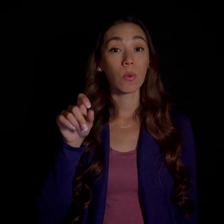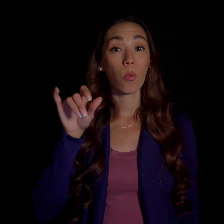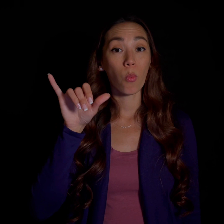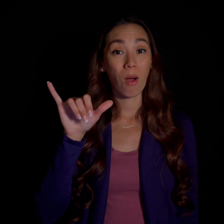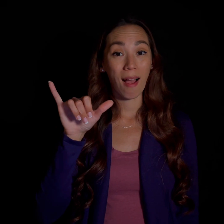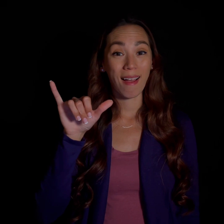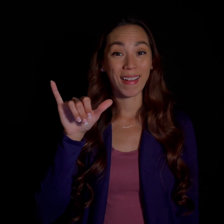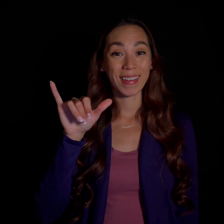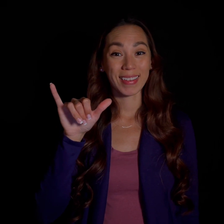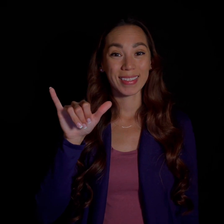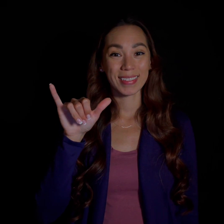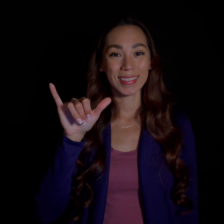Next is Y.